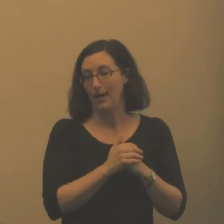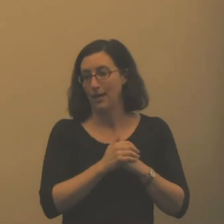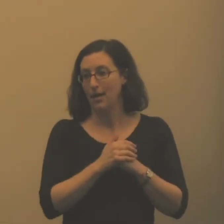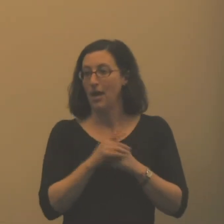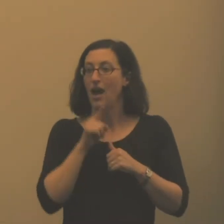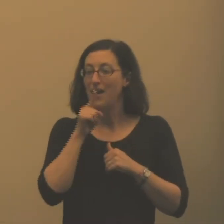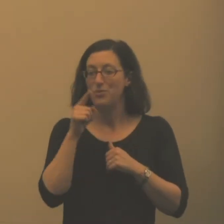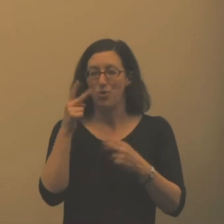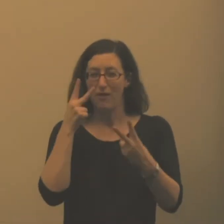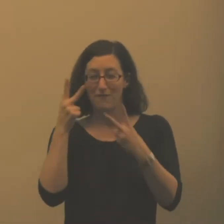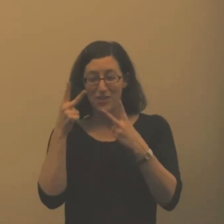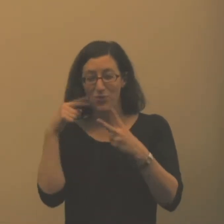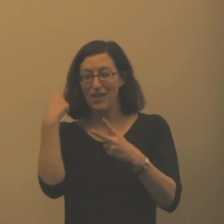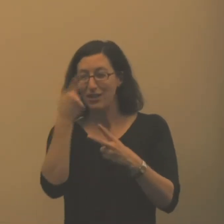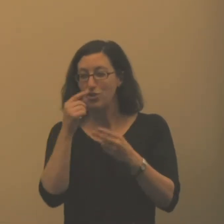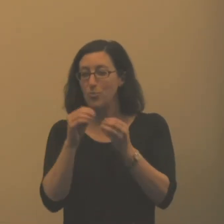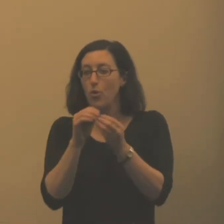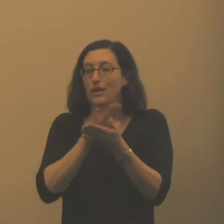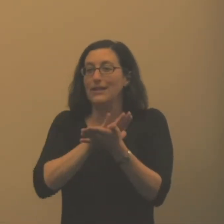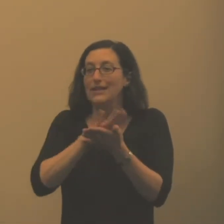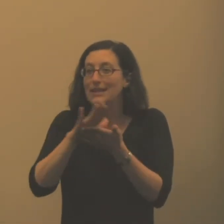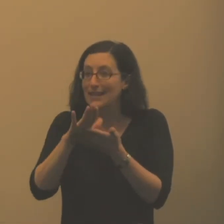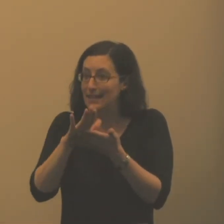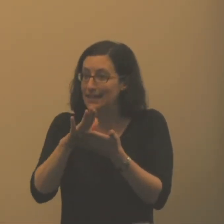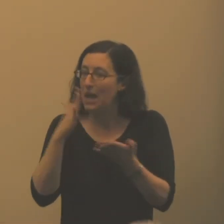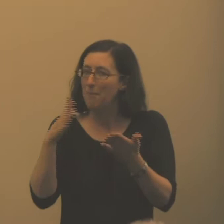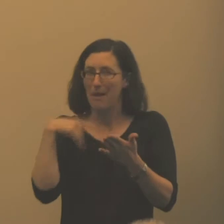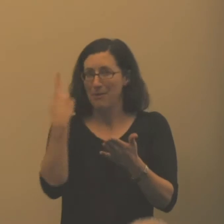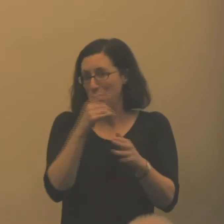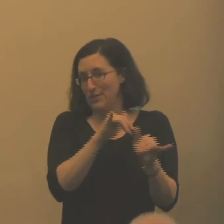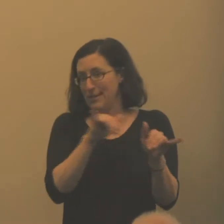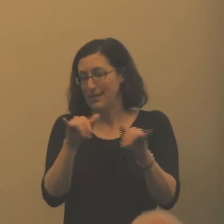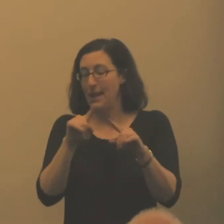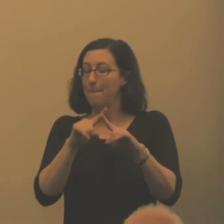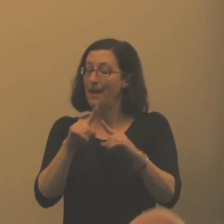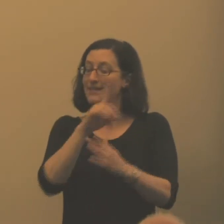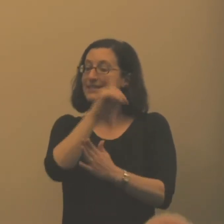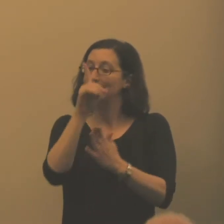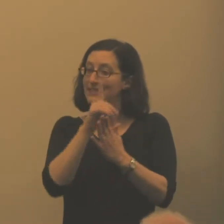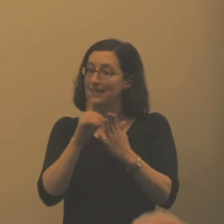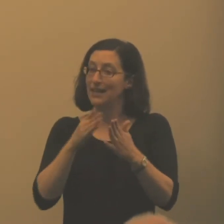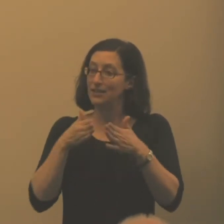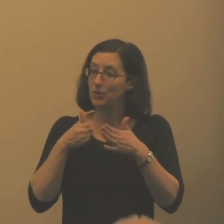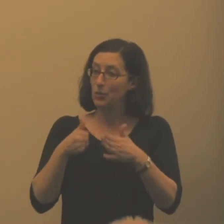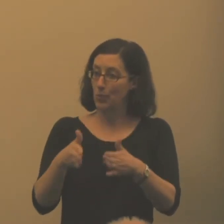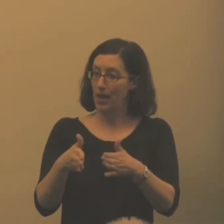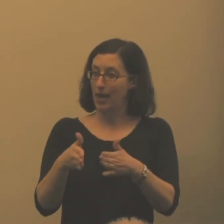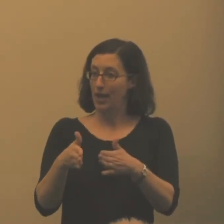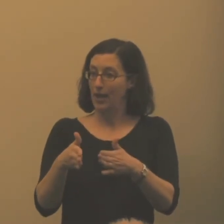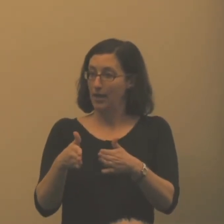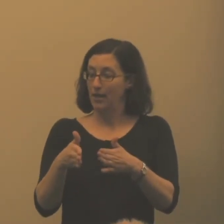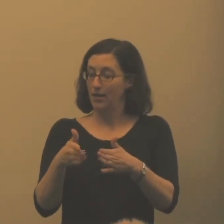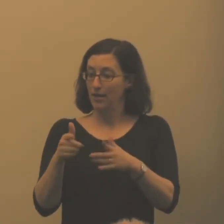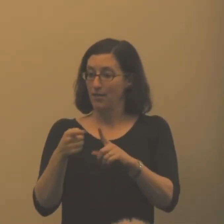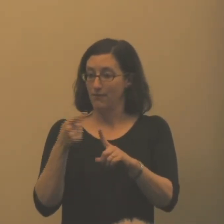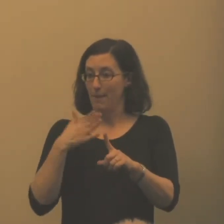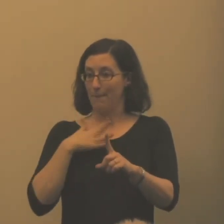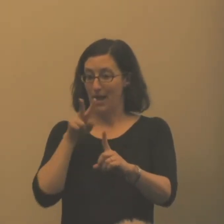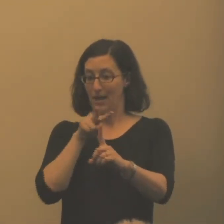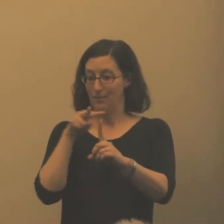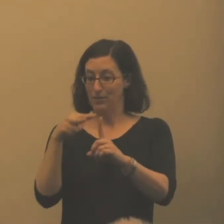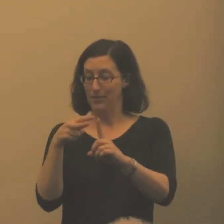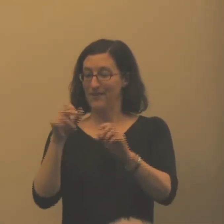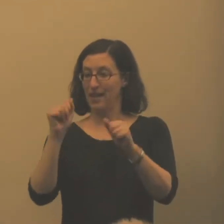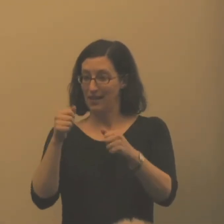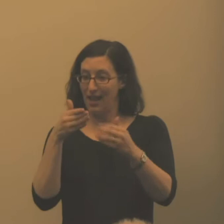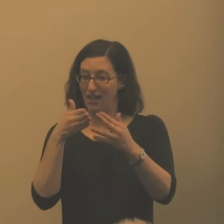visually it looks a little nicer, or it might even look the same, but it's designed in a way that, from my perspective, I can get